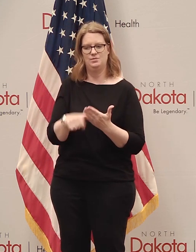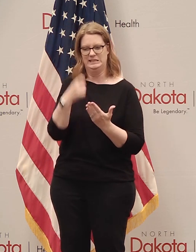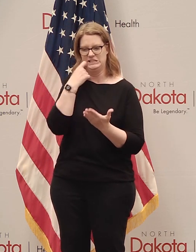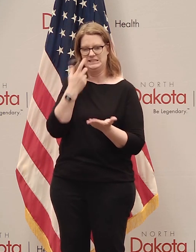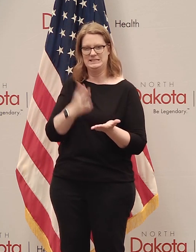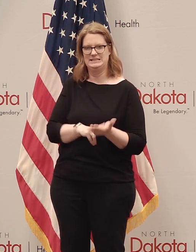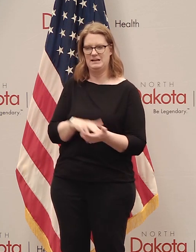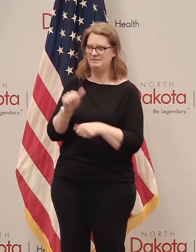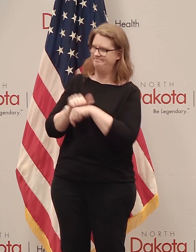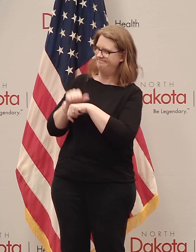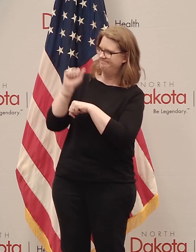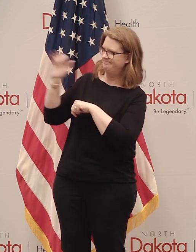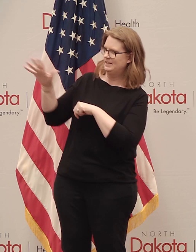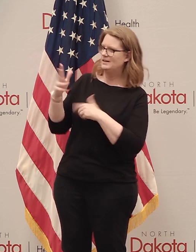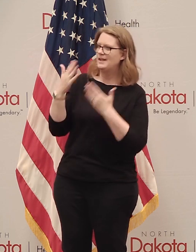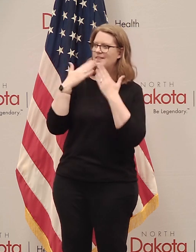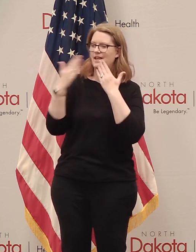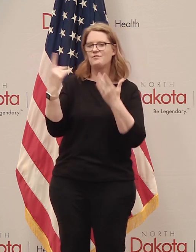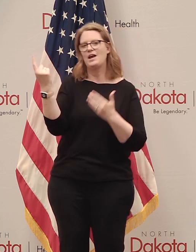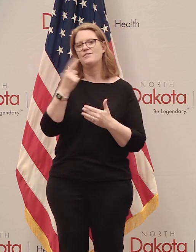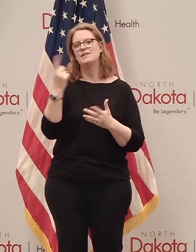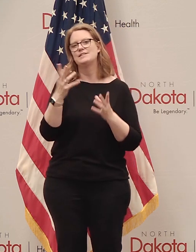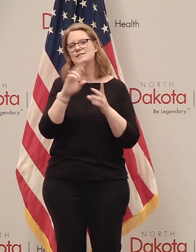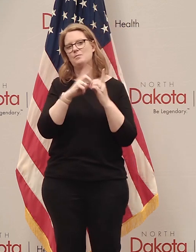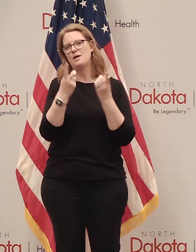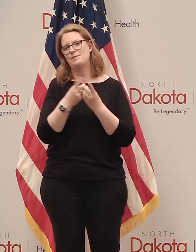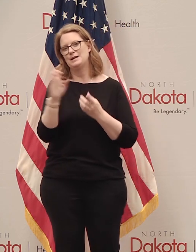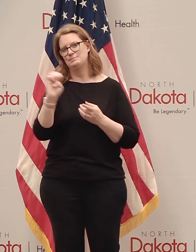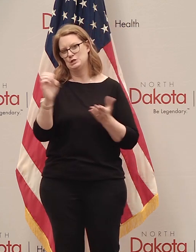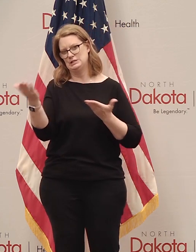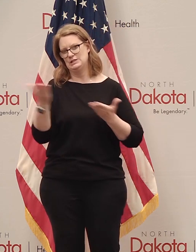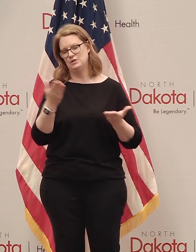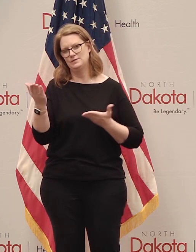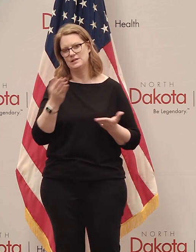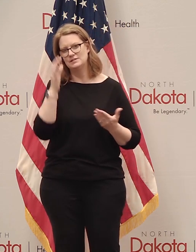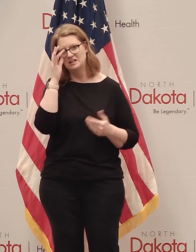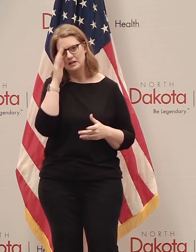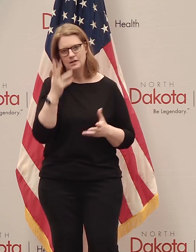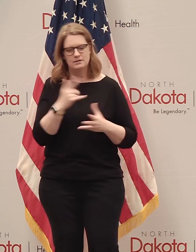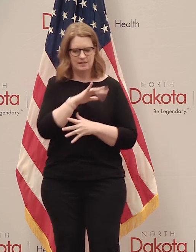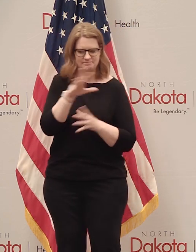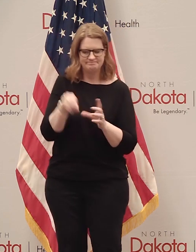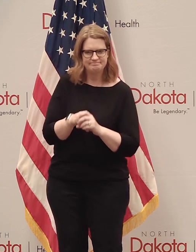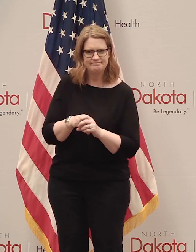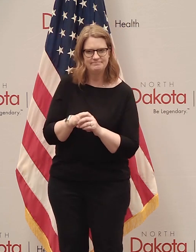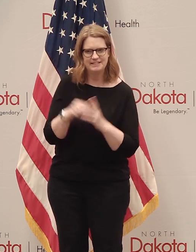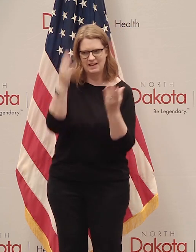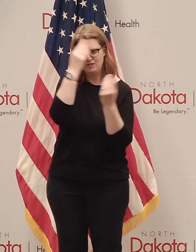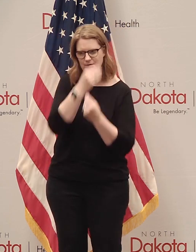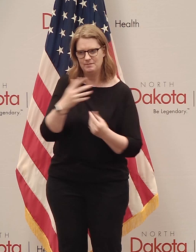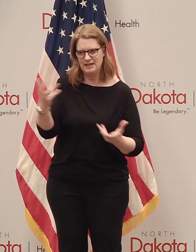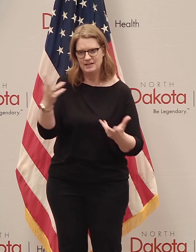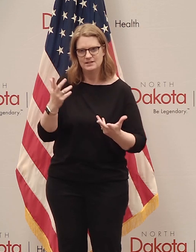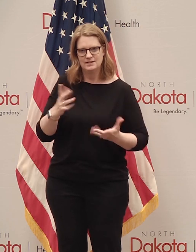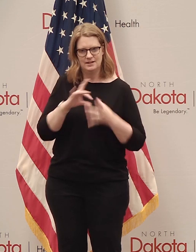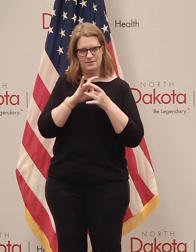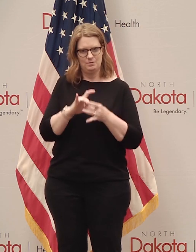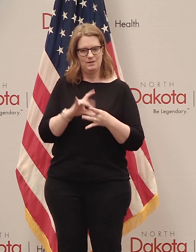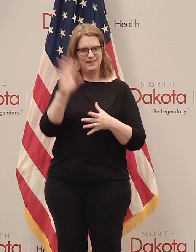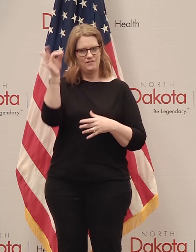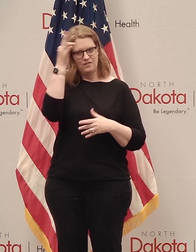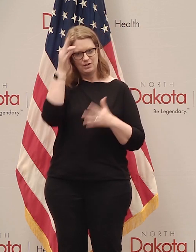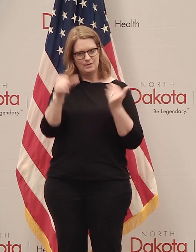today. We're grateful for everyone at the Department of Emergency Services that worked to compile data to make the case for federal